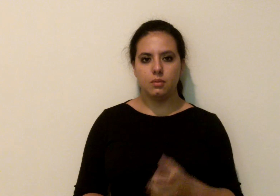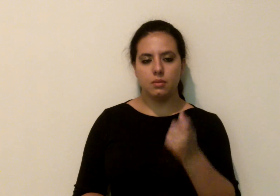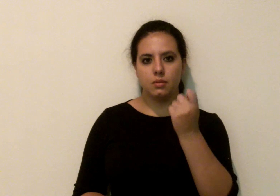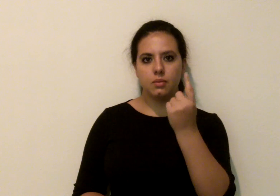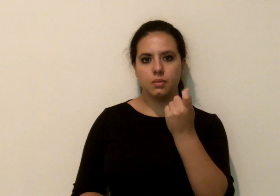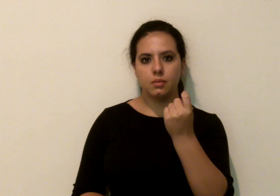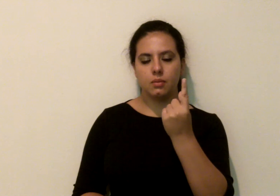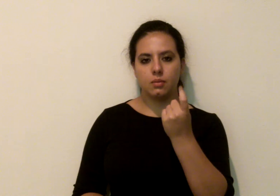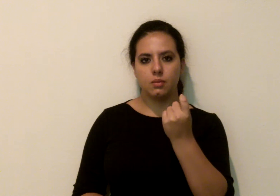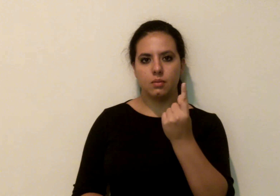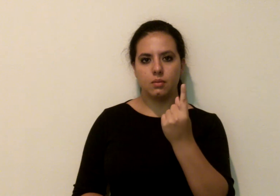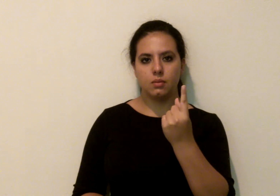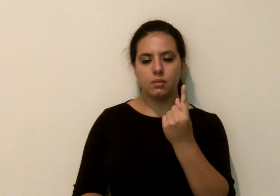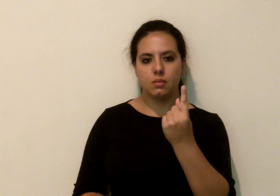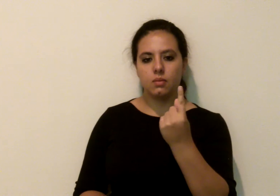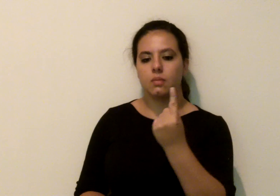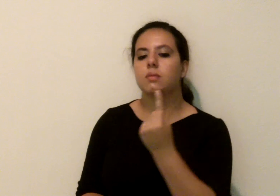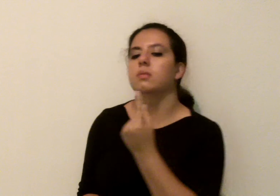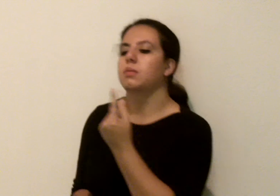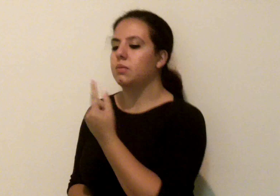11, and then sideways,